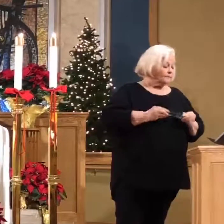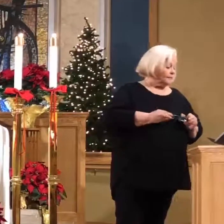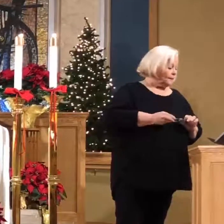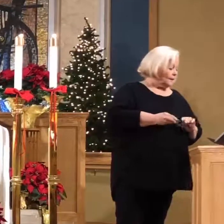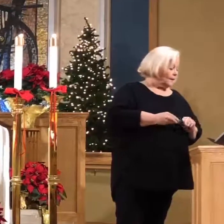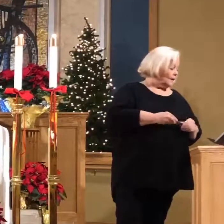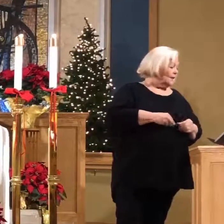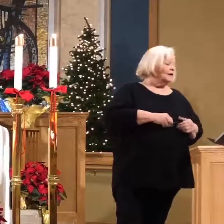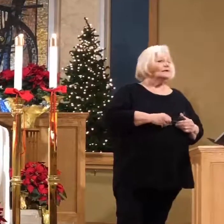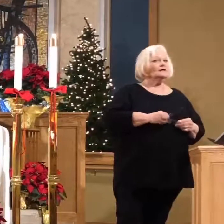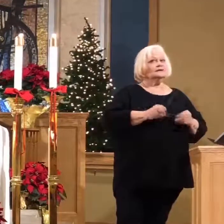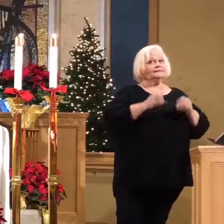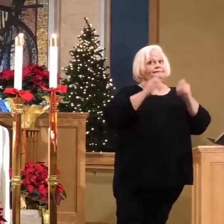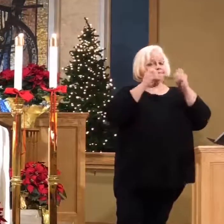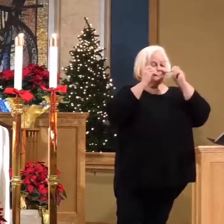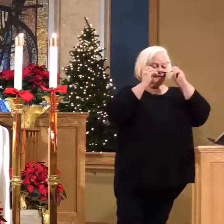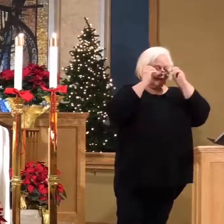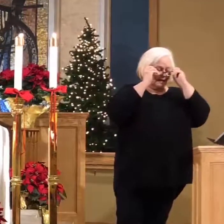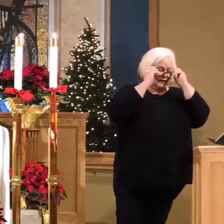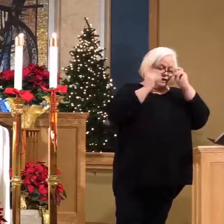So bring